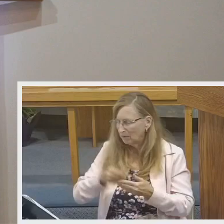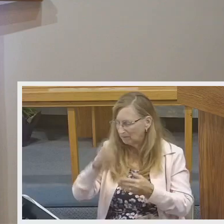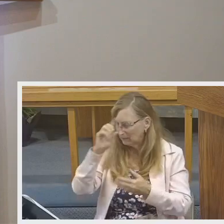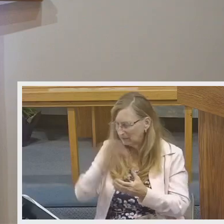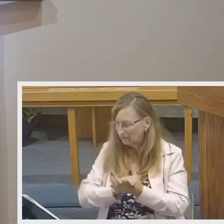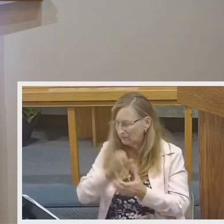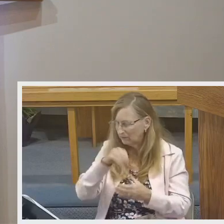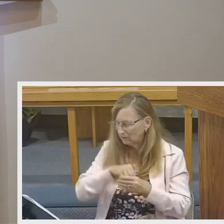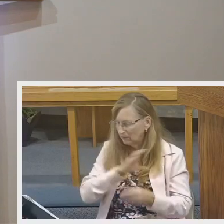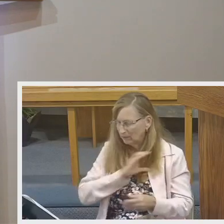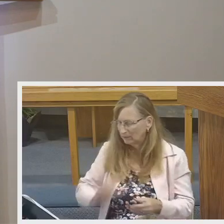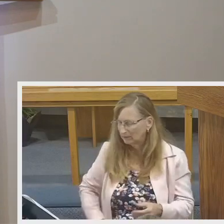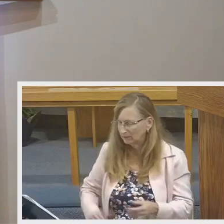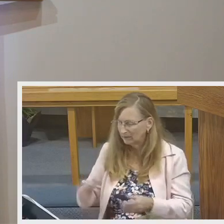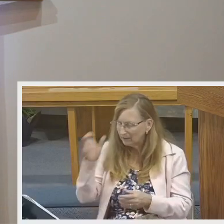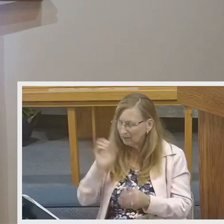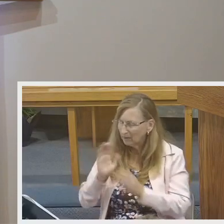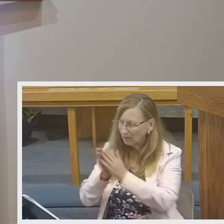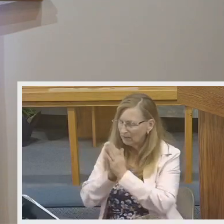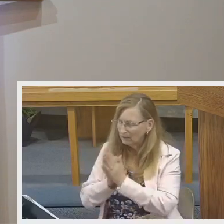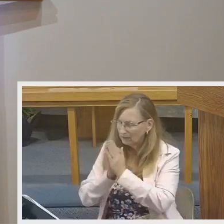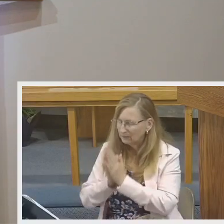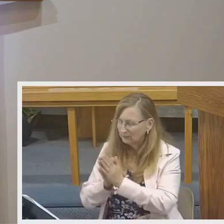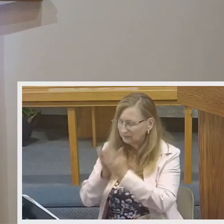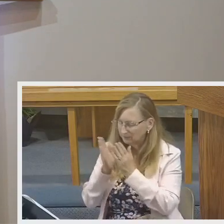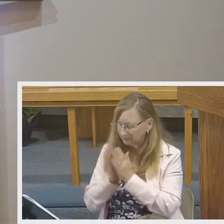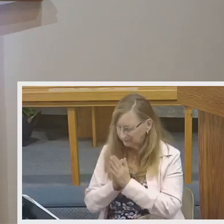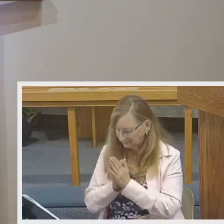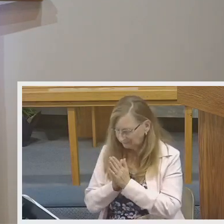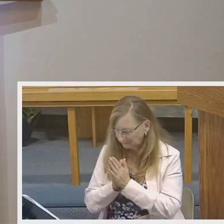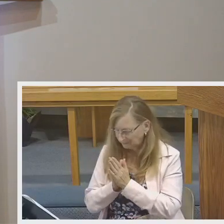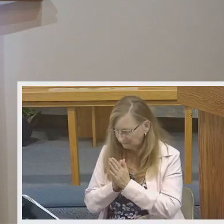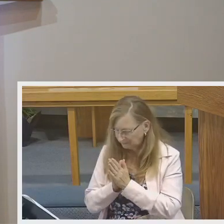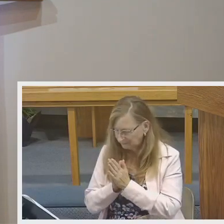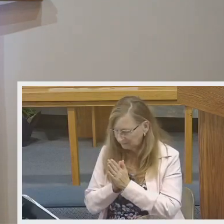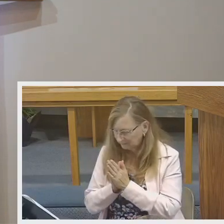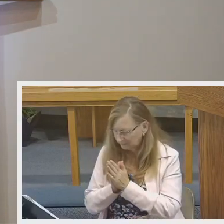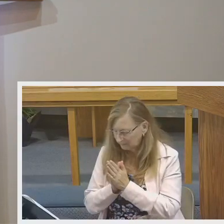Hear us, Lord, as we bring you our private petitions.